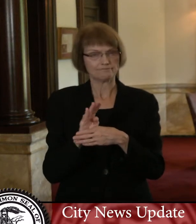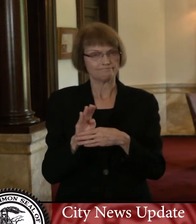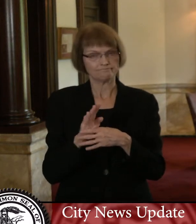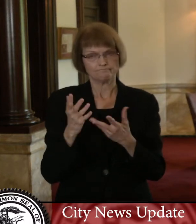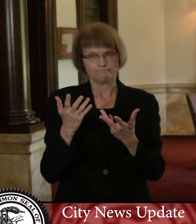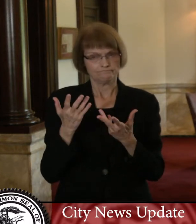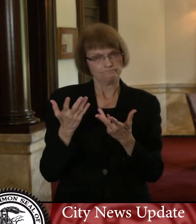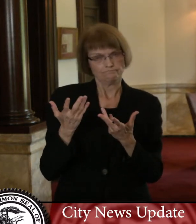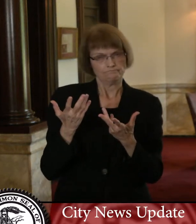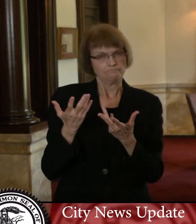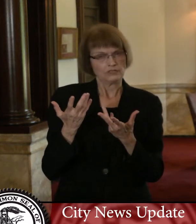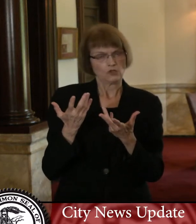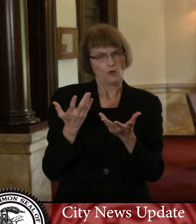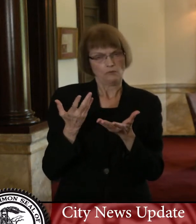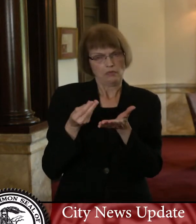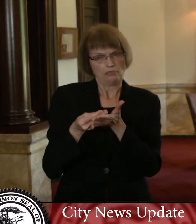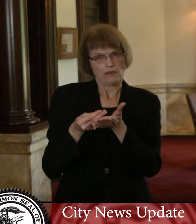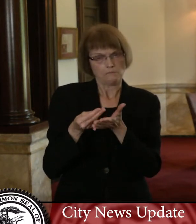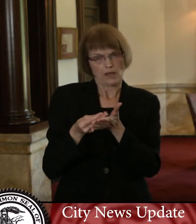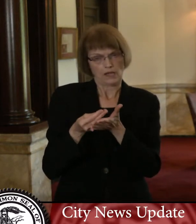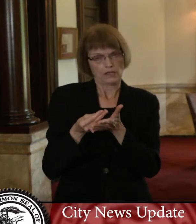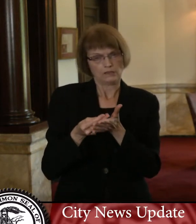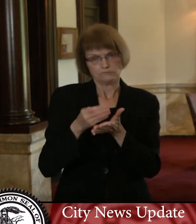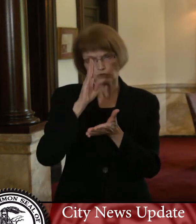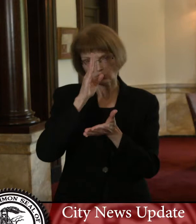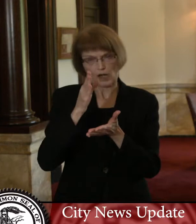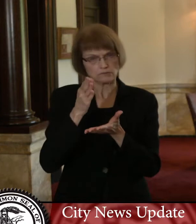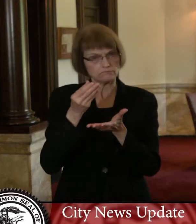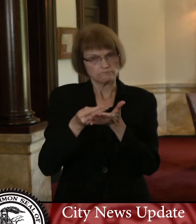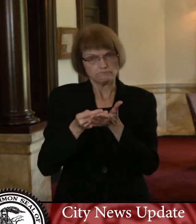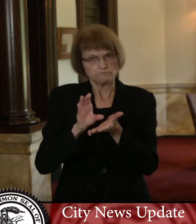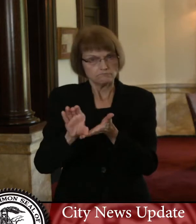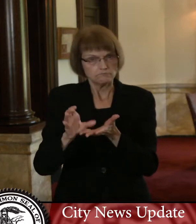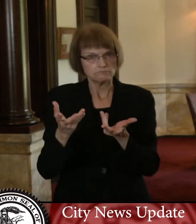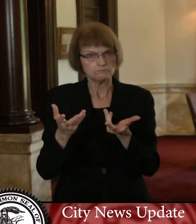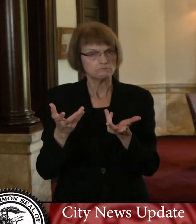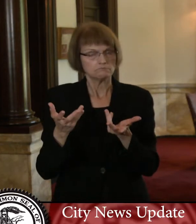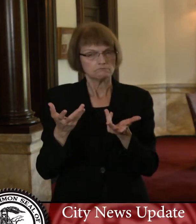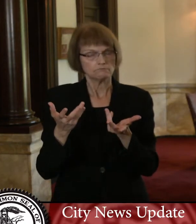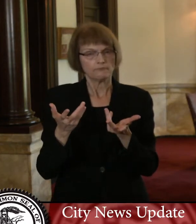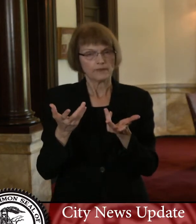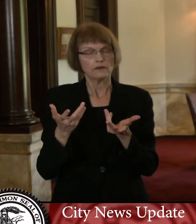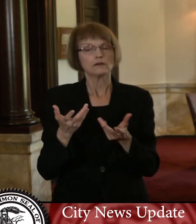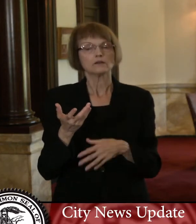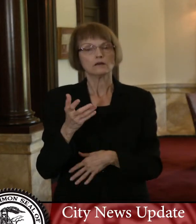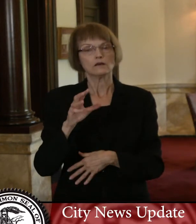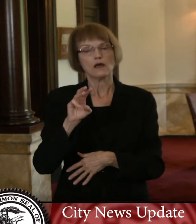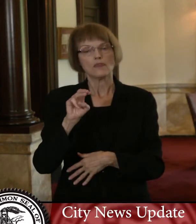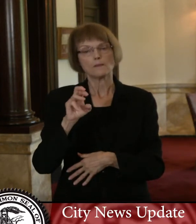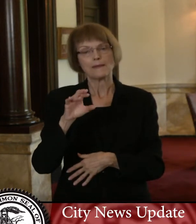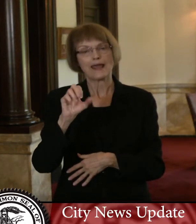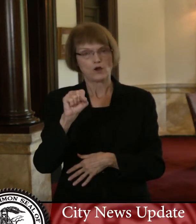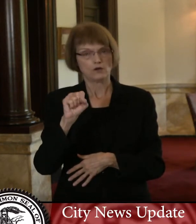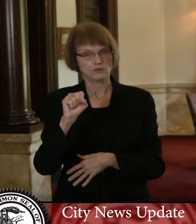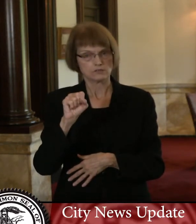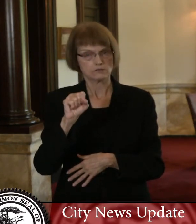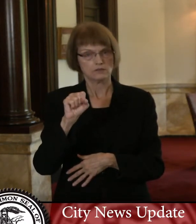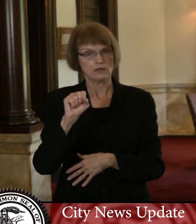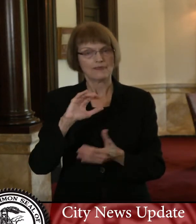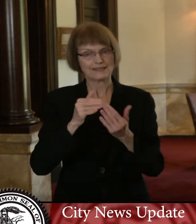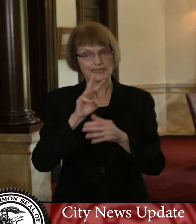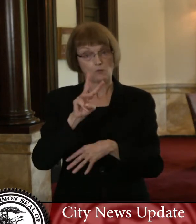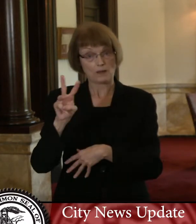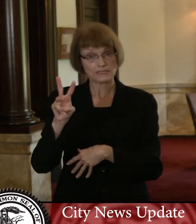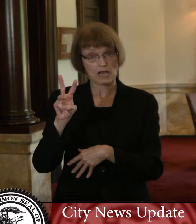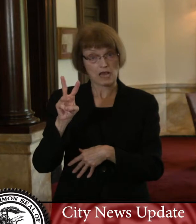of support with direct relief. So if you go to the mayor's website, on the city website, you